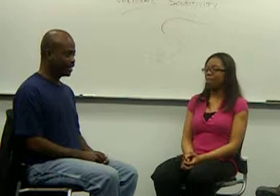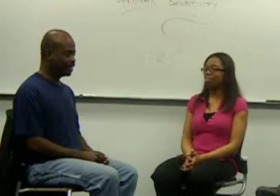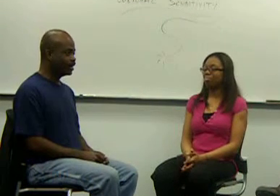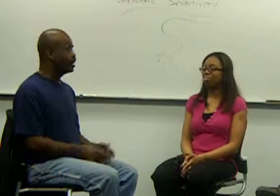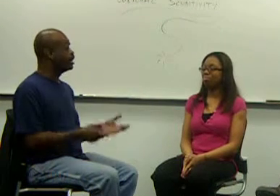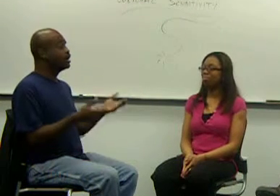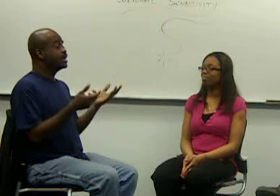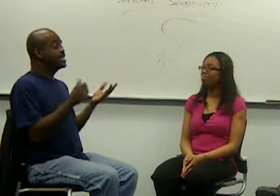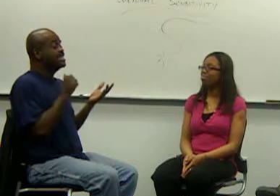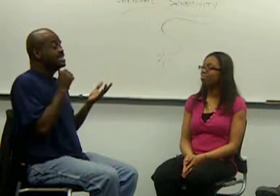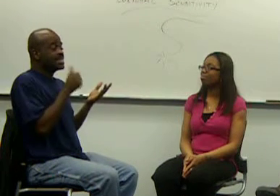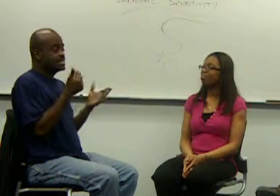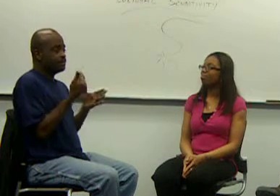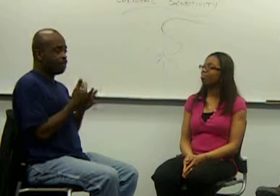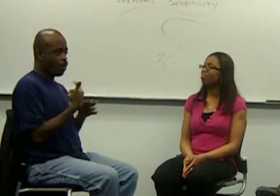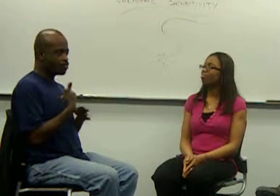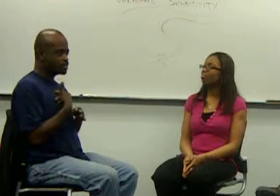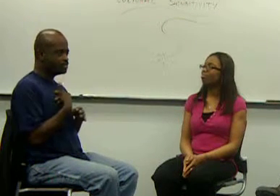Okay.